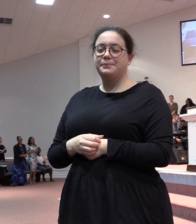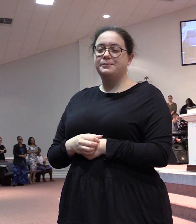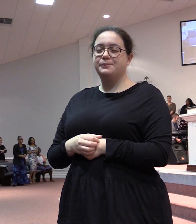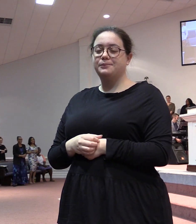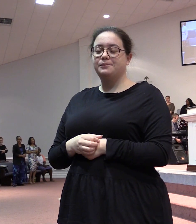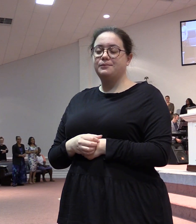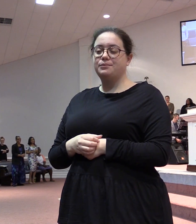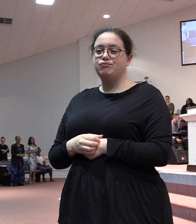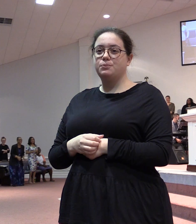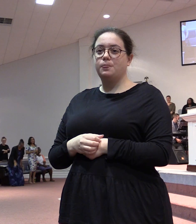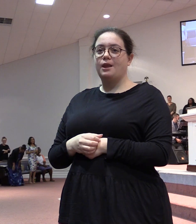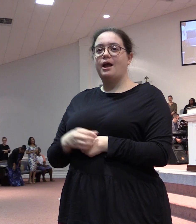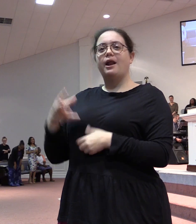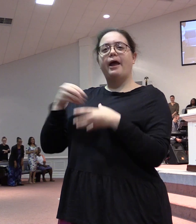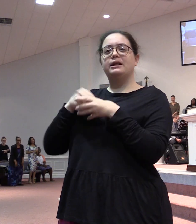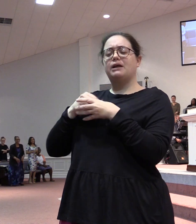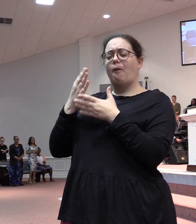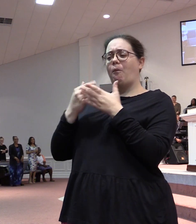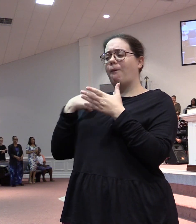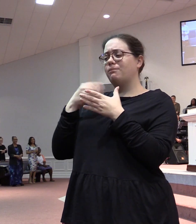And the little honorary side of me